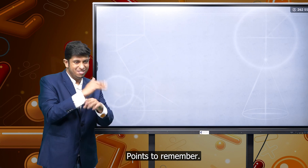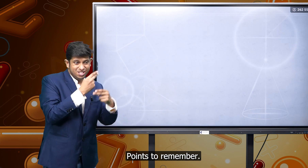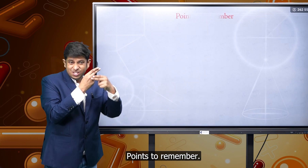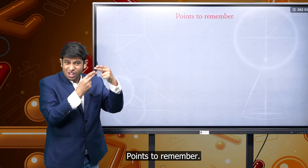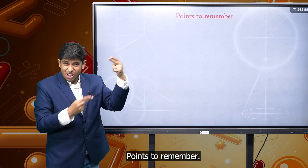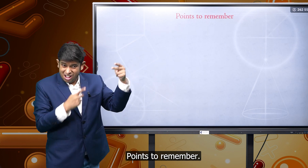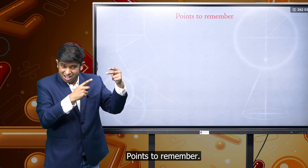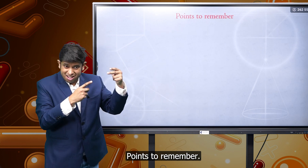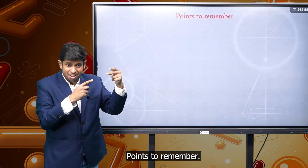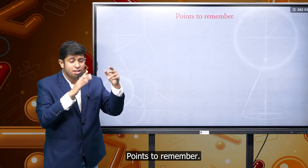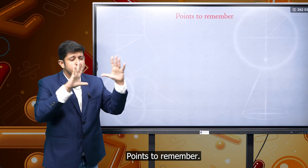Points to remember.